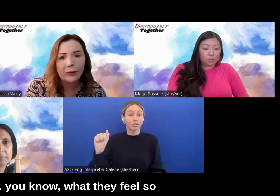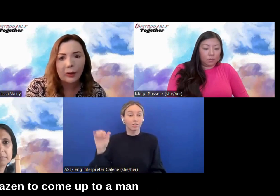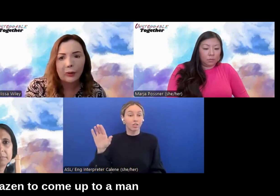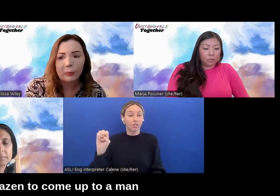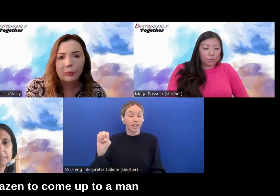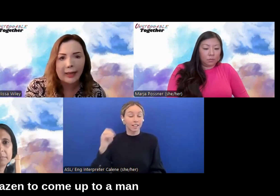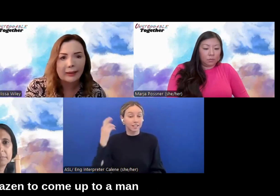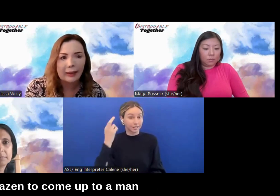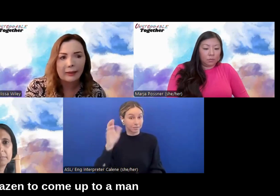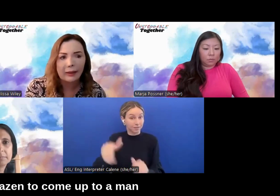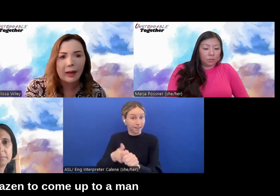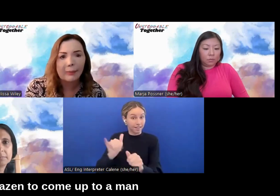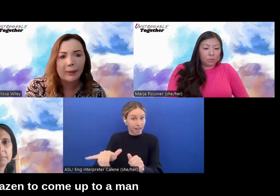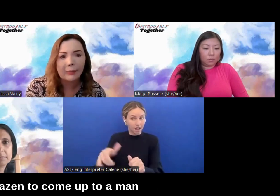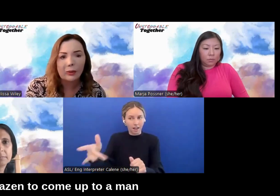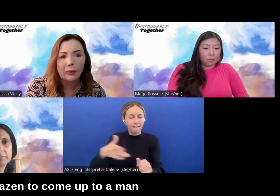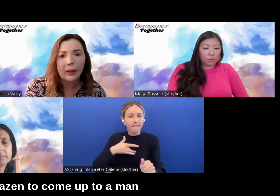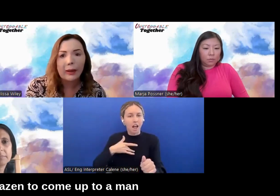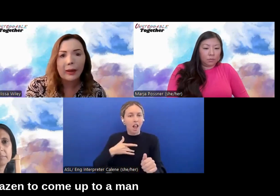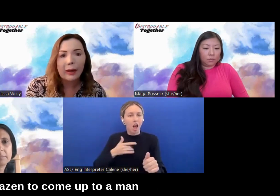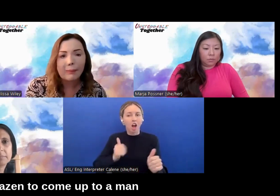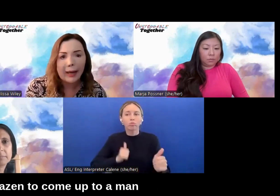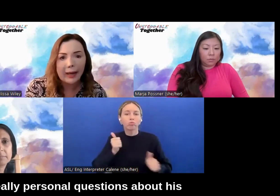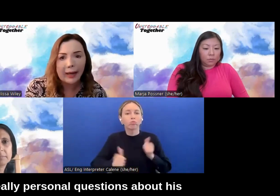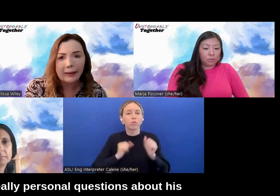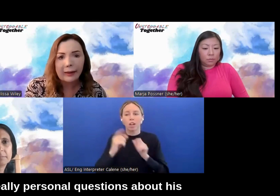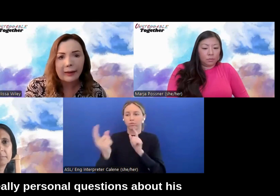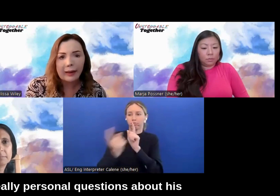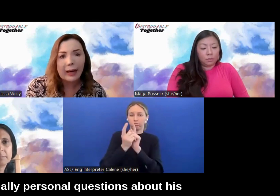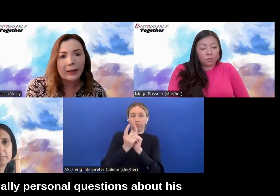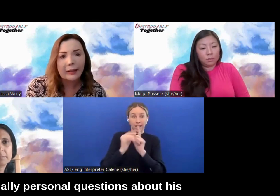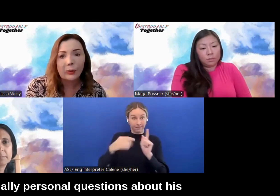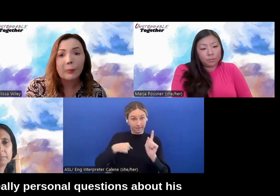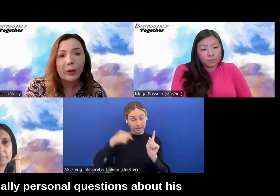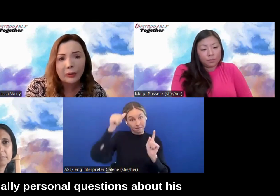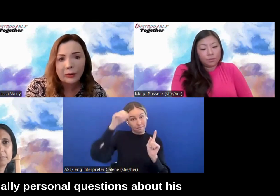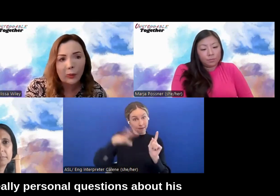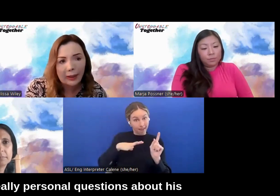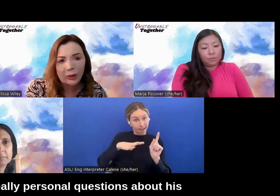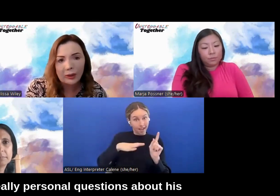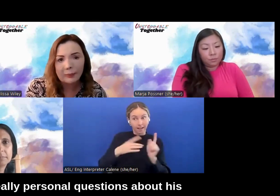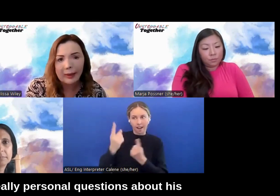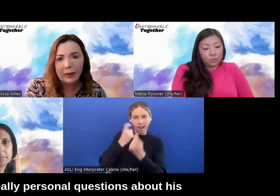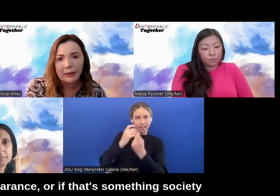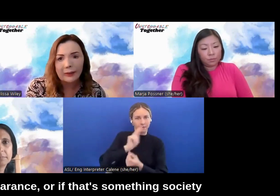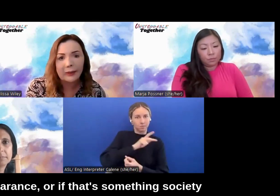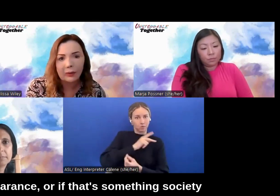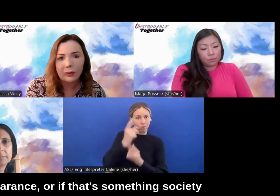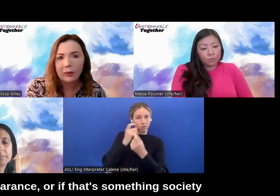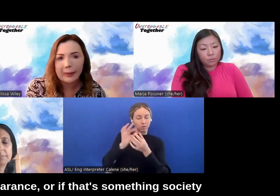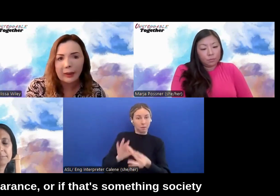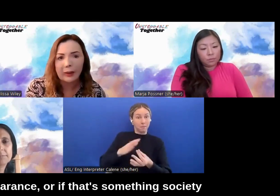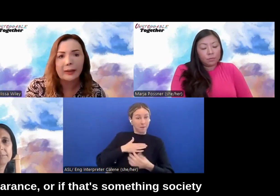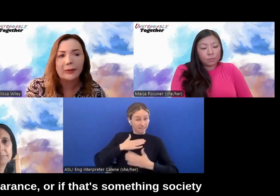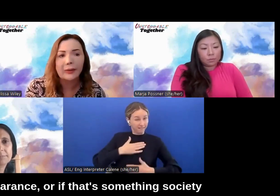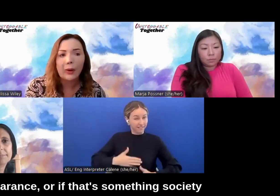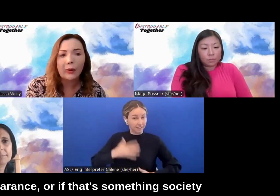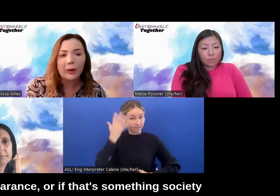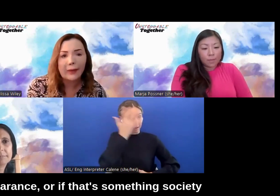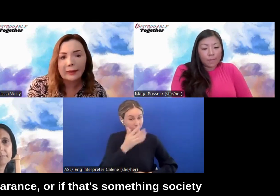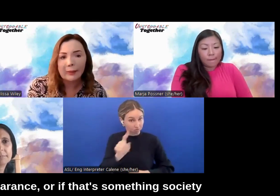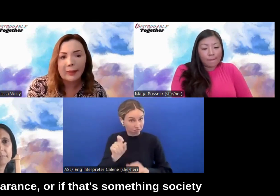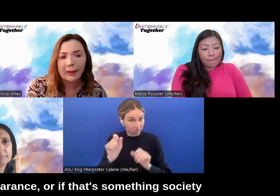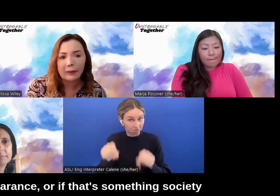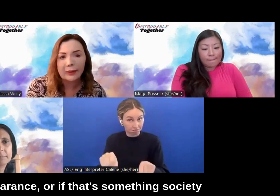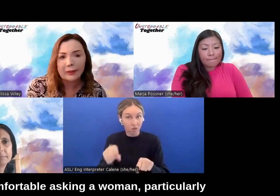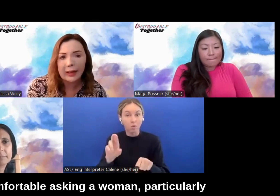feel so brazen to come up to a man and ask really personal questions about his physical appearance? Or